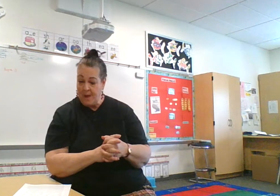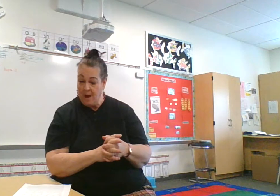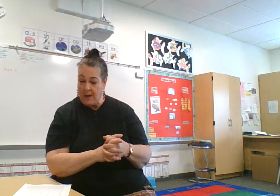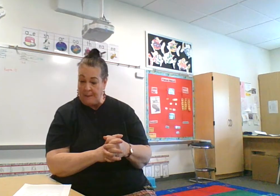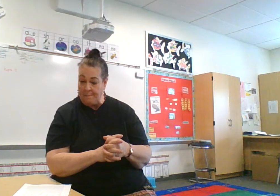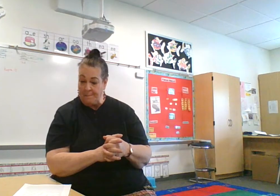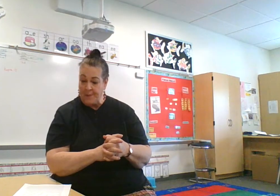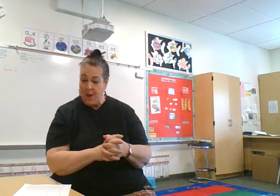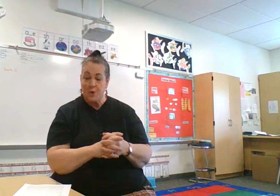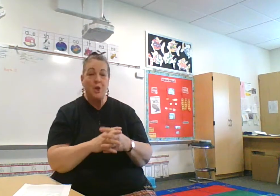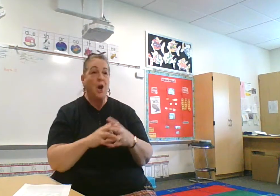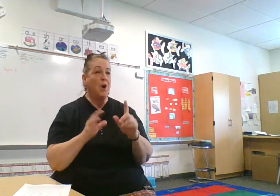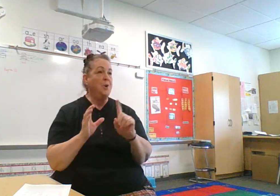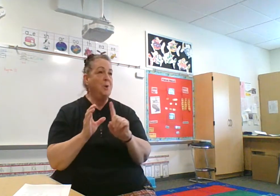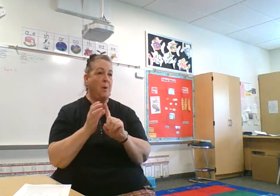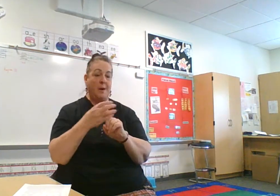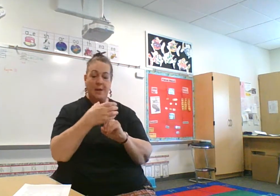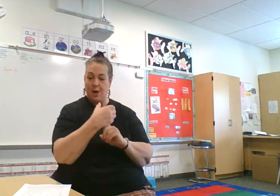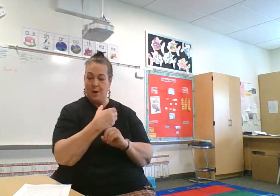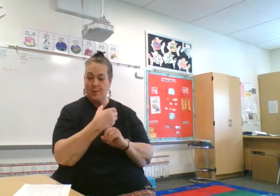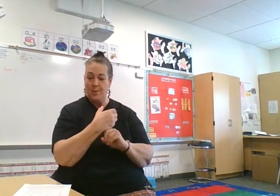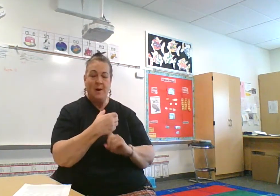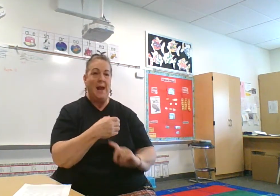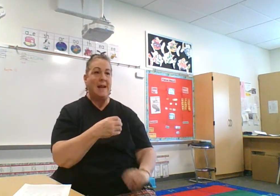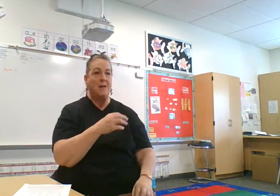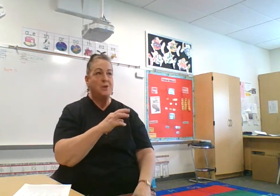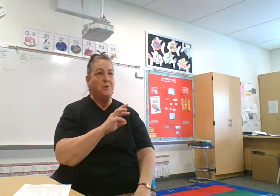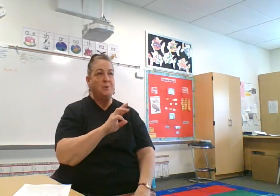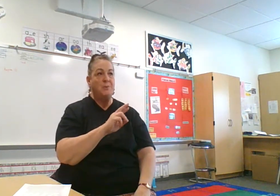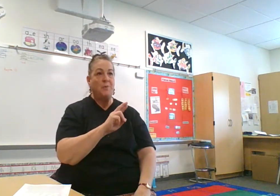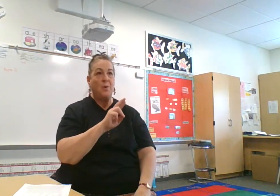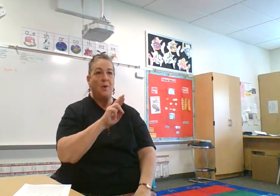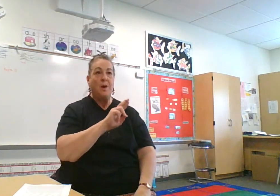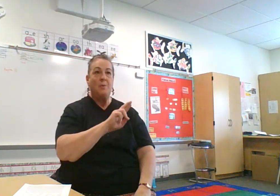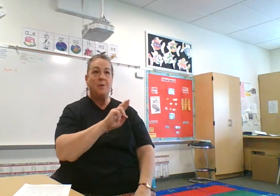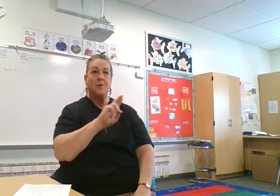Okay. Turn, you already know, and I showed you before with